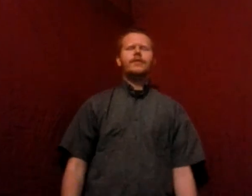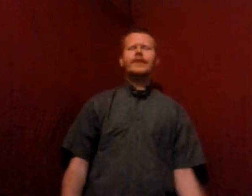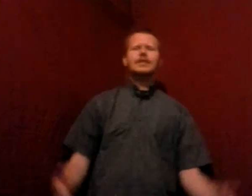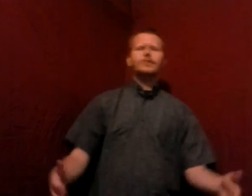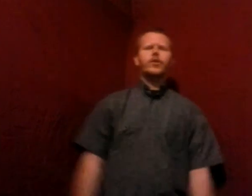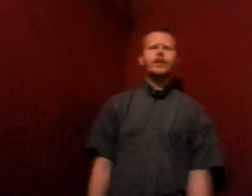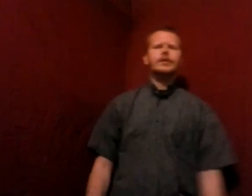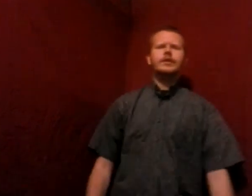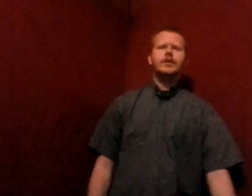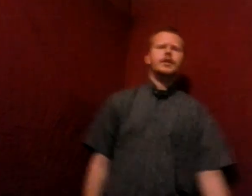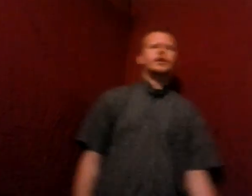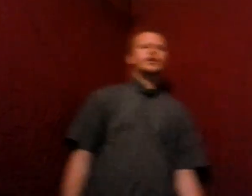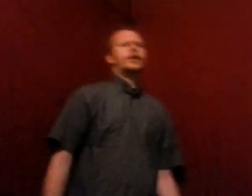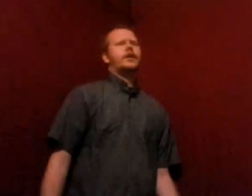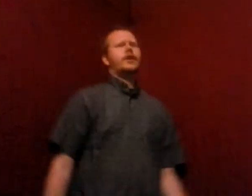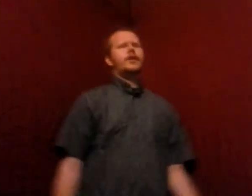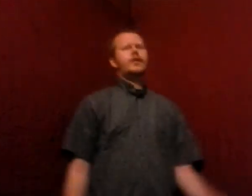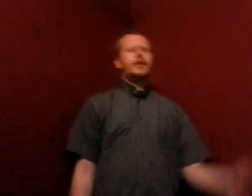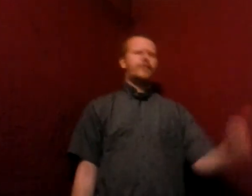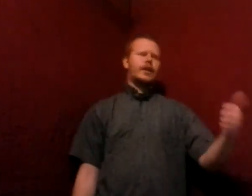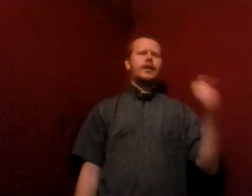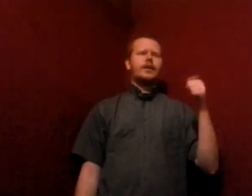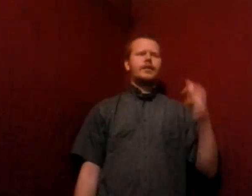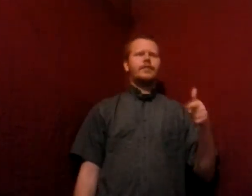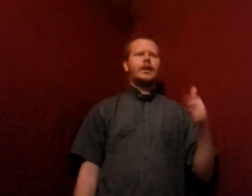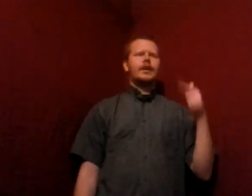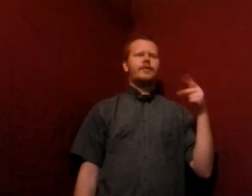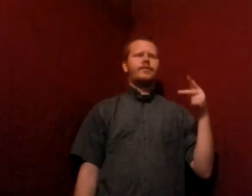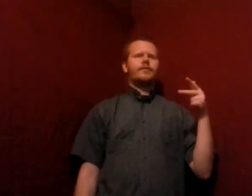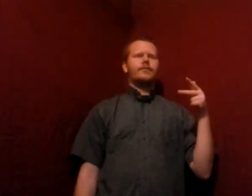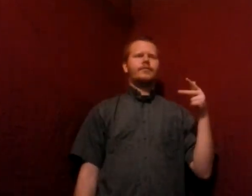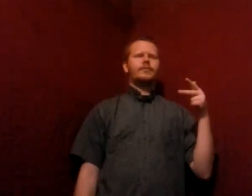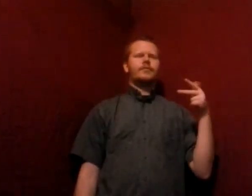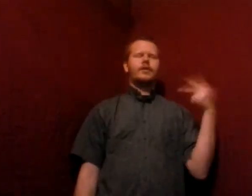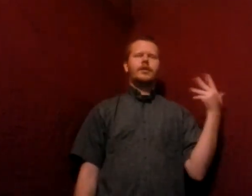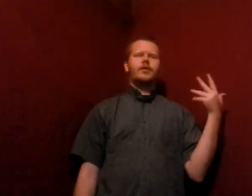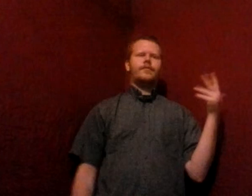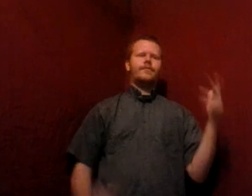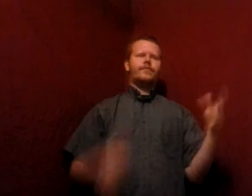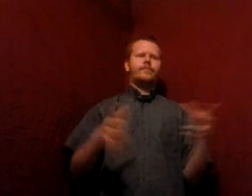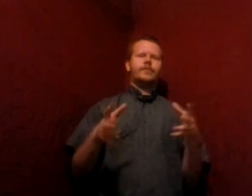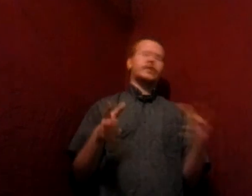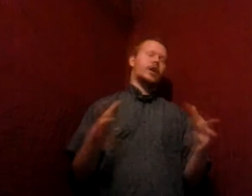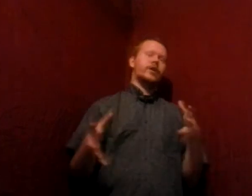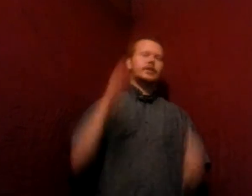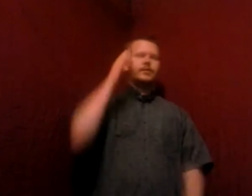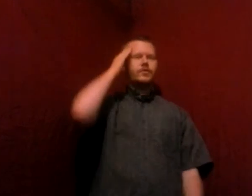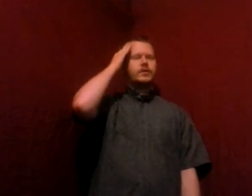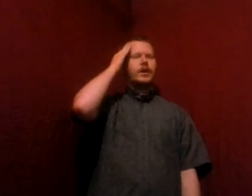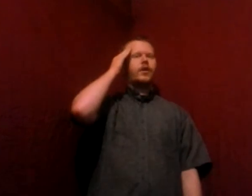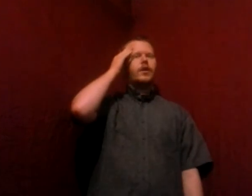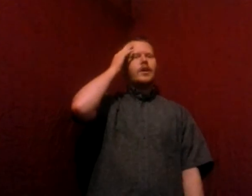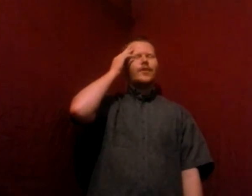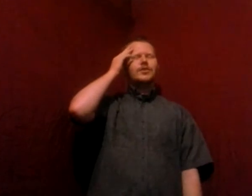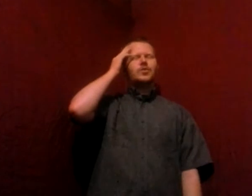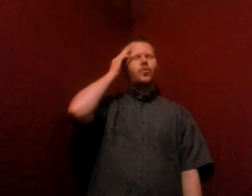fazzbear oriented and uh give k give life you know atari 64 style there was this